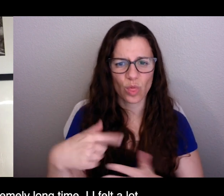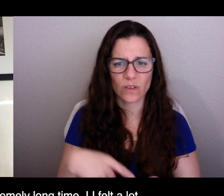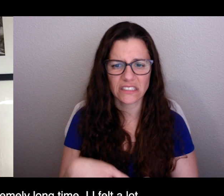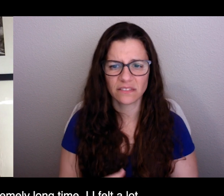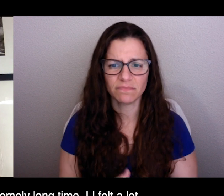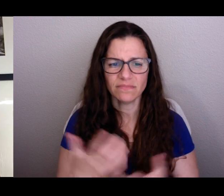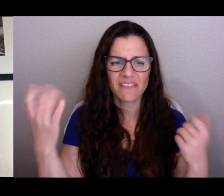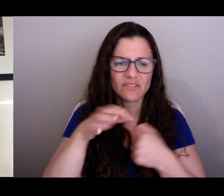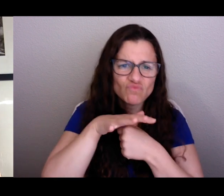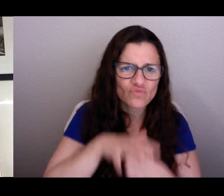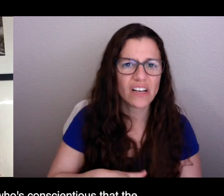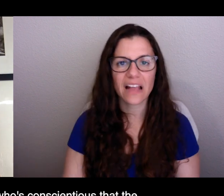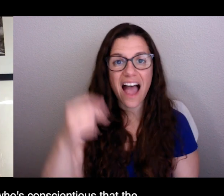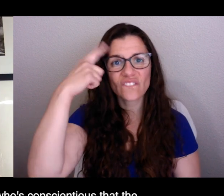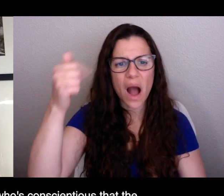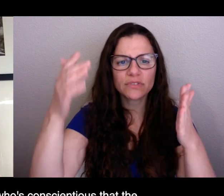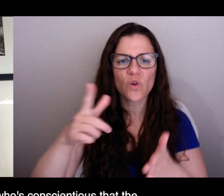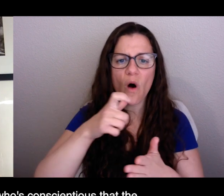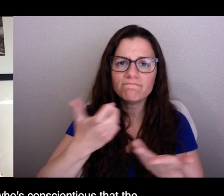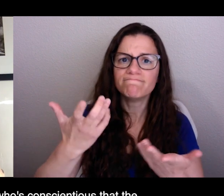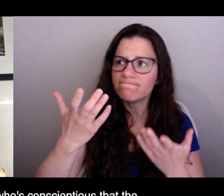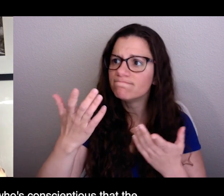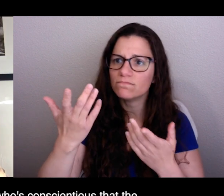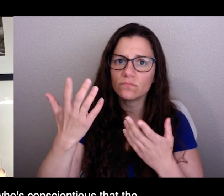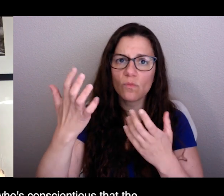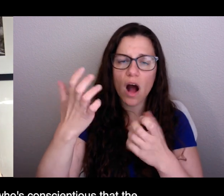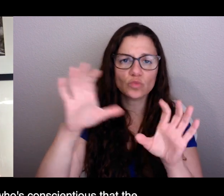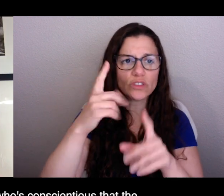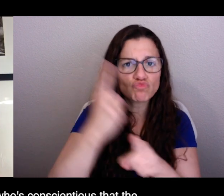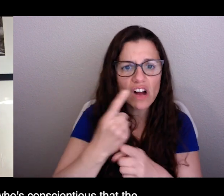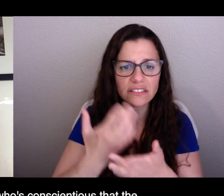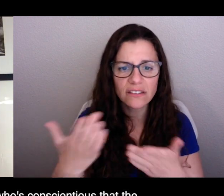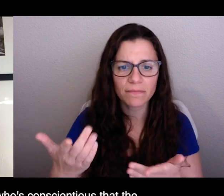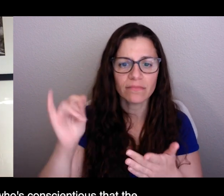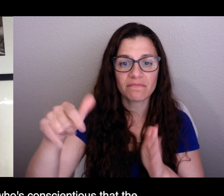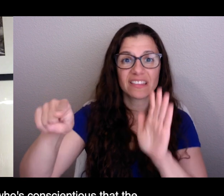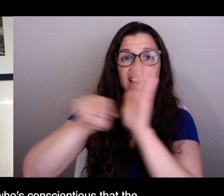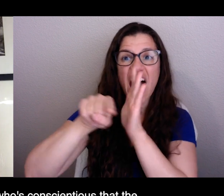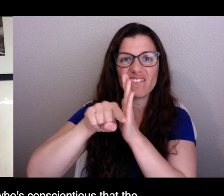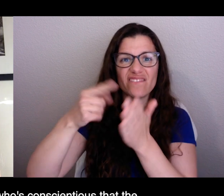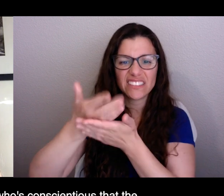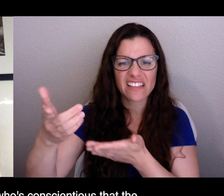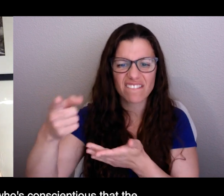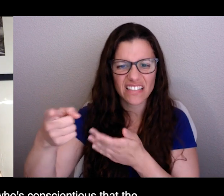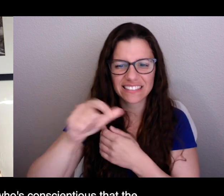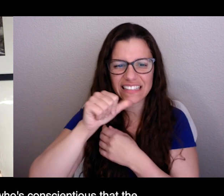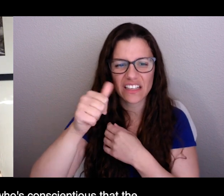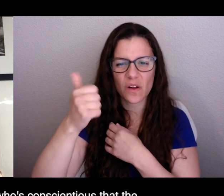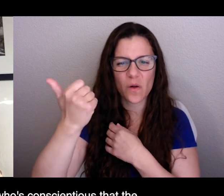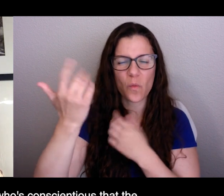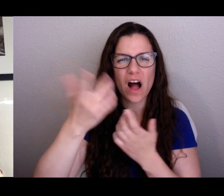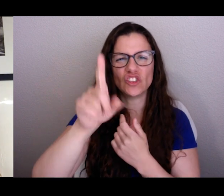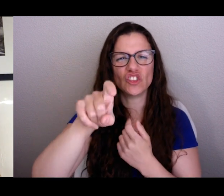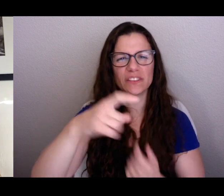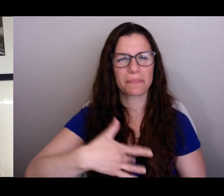through this, a lot of stress. And for a person who's conscientious, the negative stuff isn't what you should